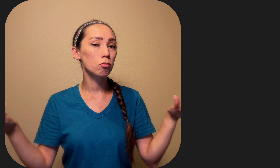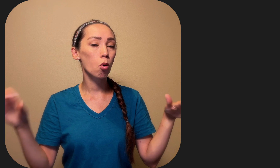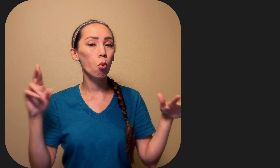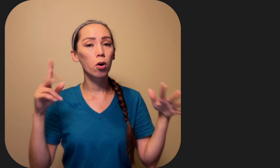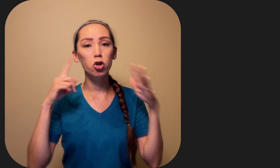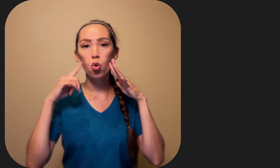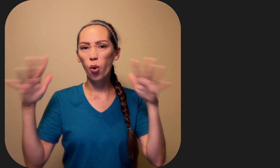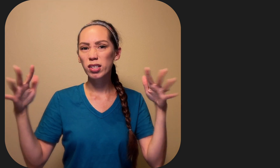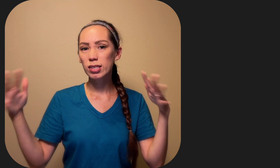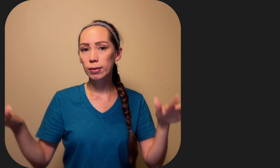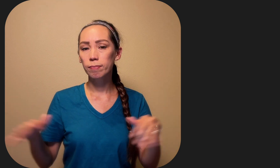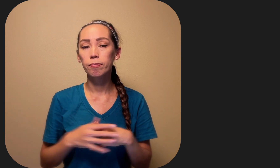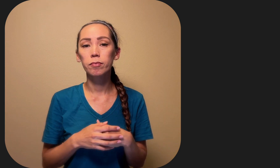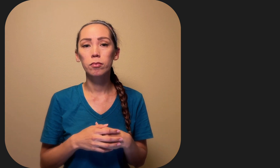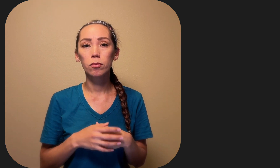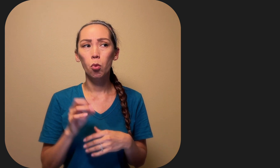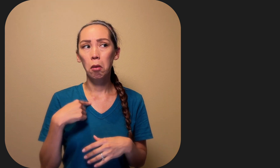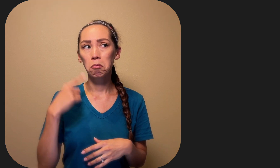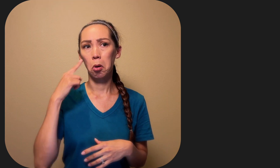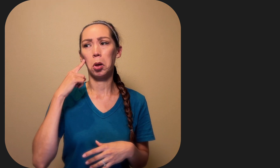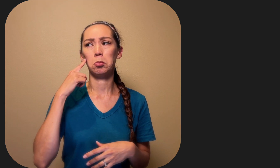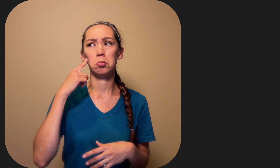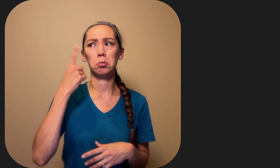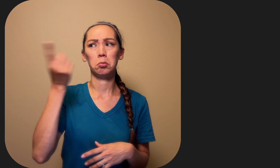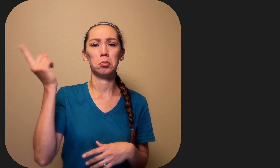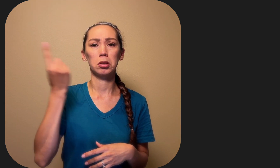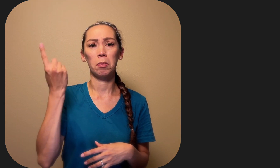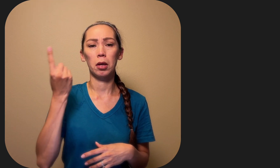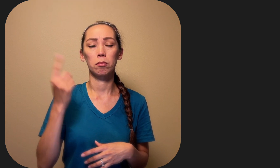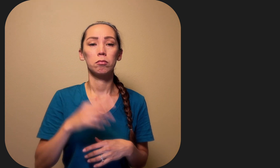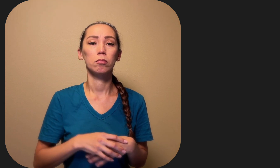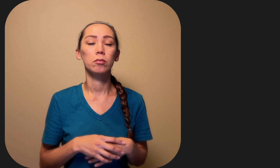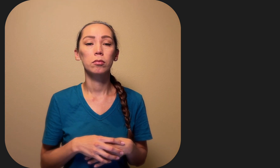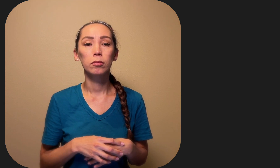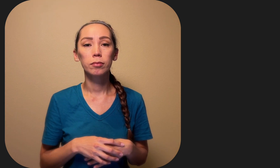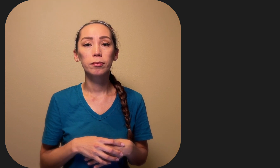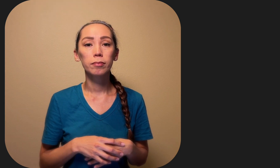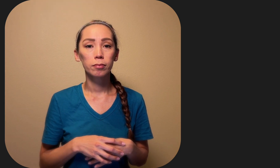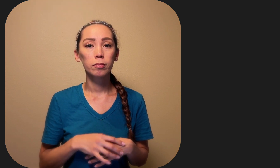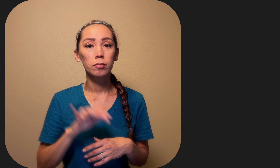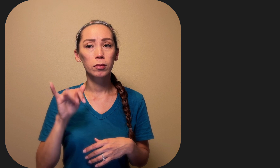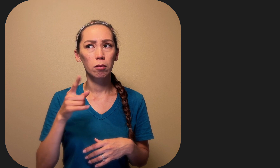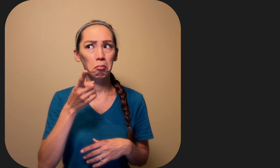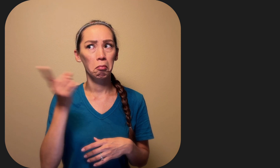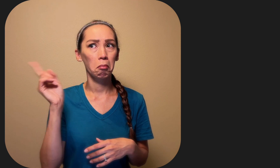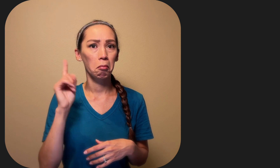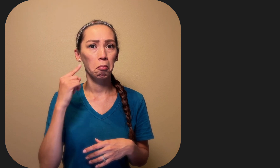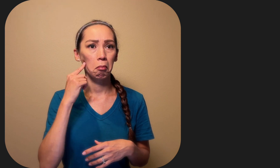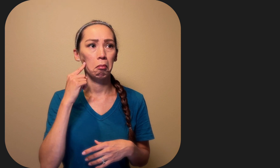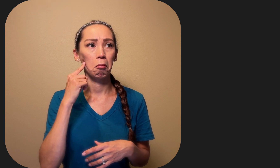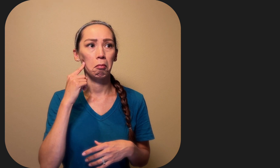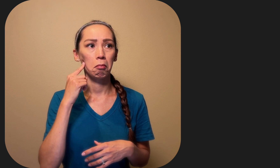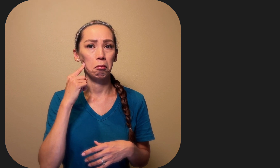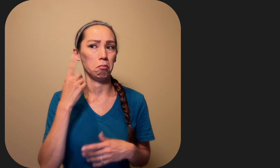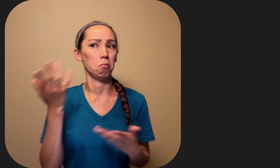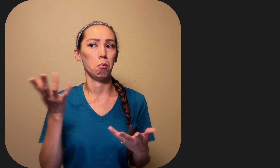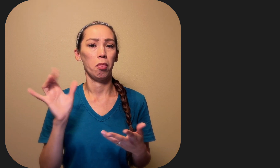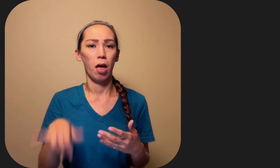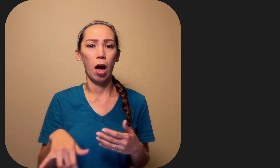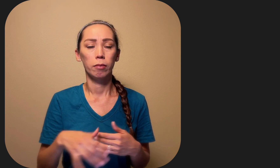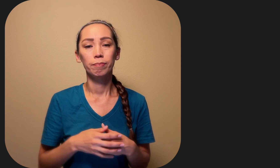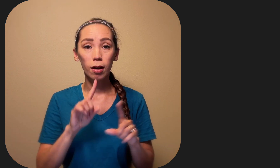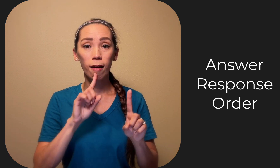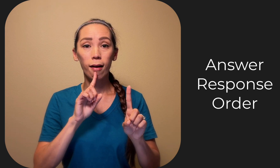Or if you want to make it more simple, you can say, I heard something. You would just kind of point to your ear and just go, there was something that just made a